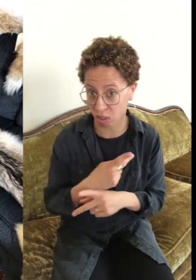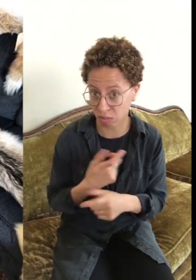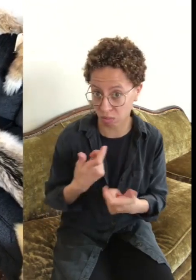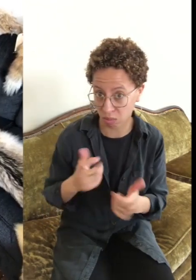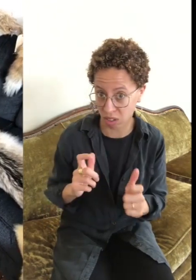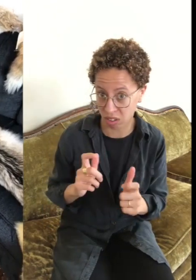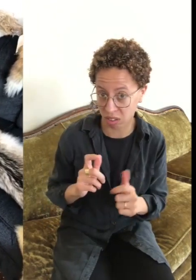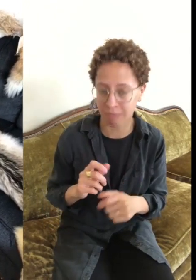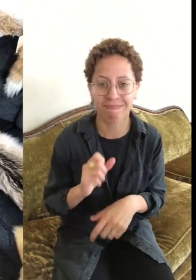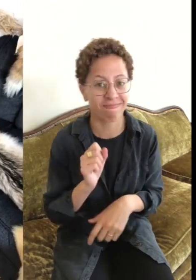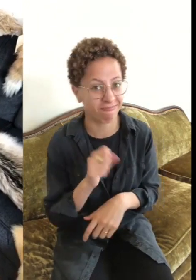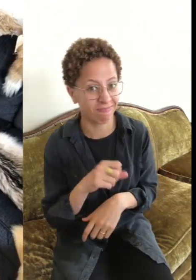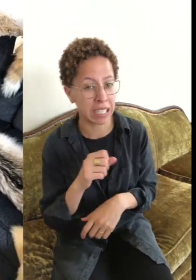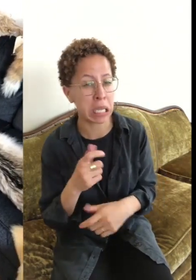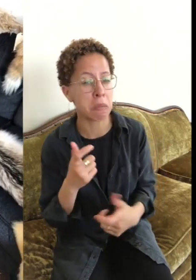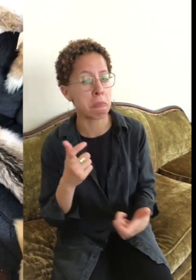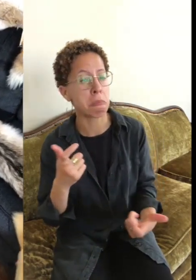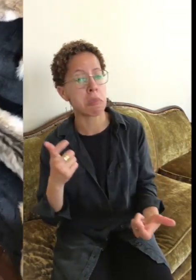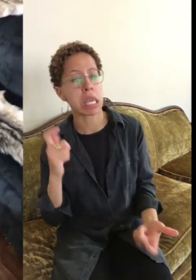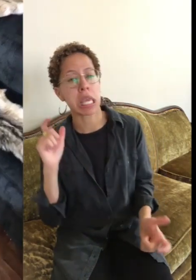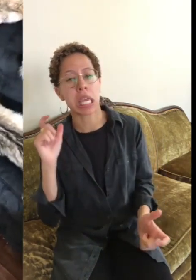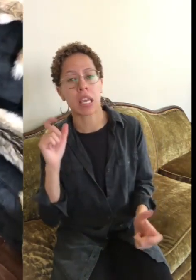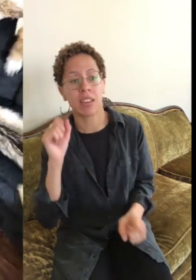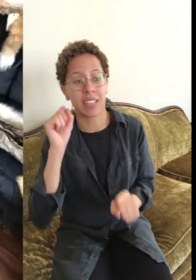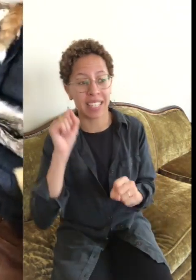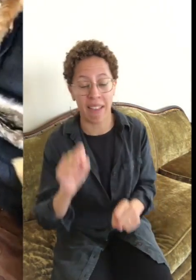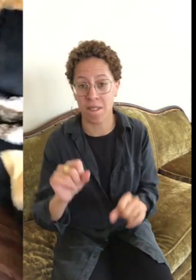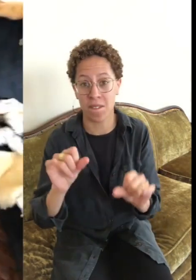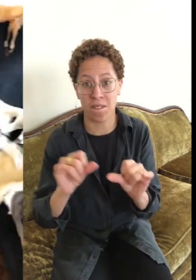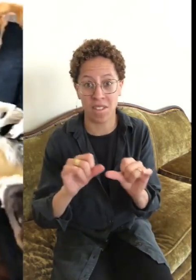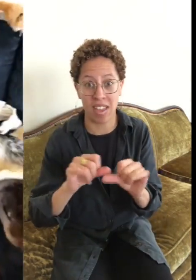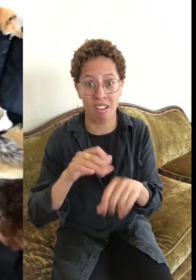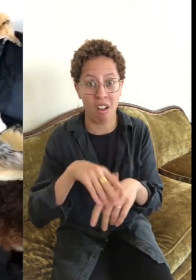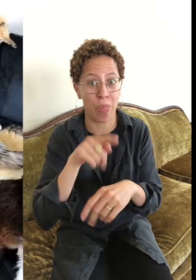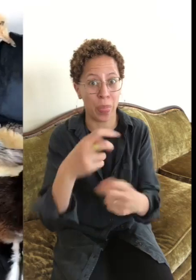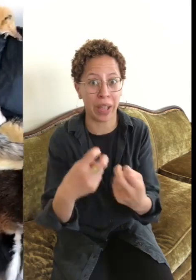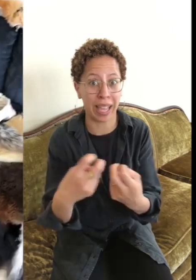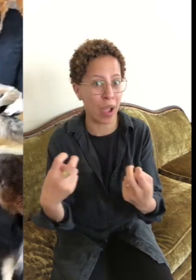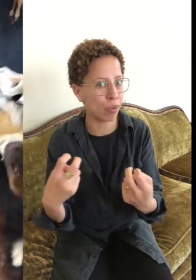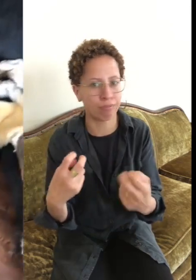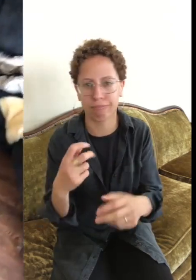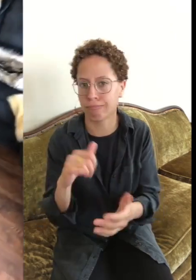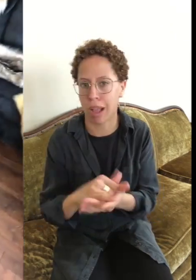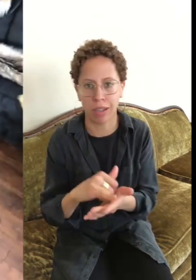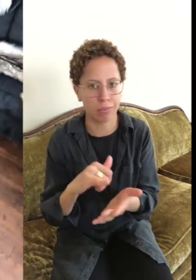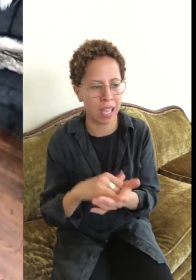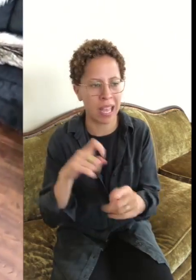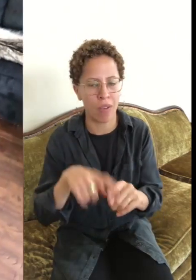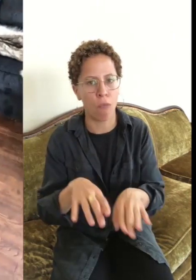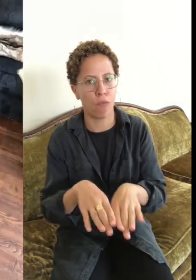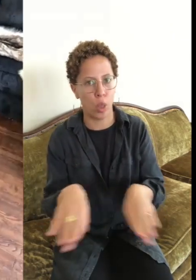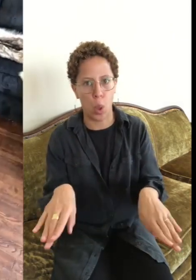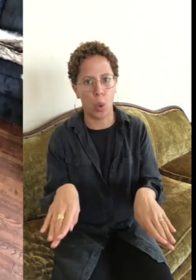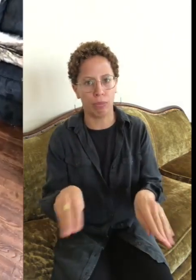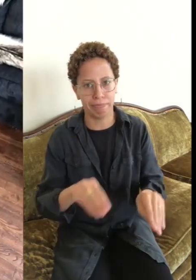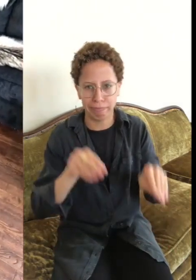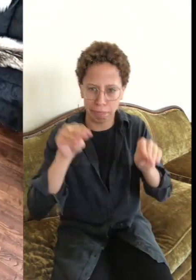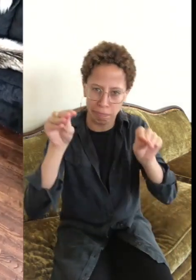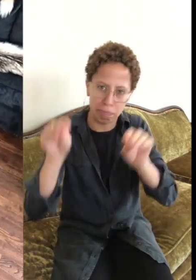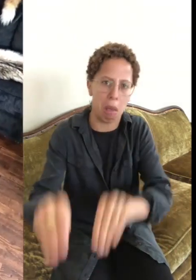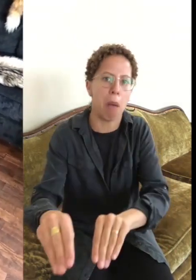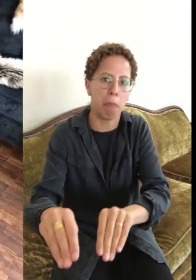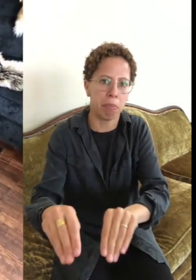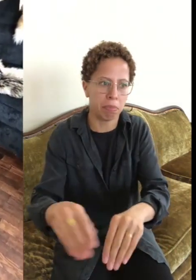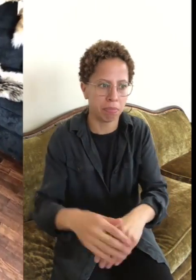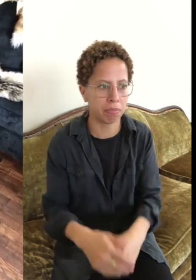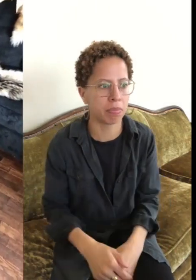Is it bigger? Yep. So big that I don't think we can fit it on the couch. Oh. I think we're going to have to put it on the